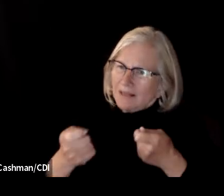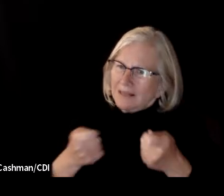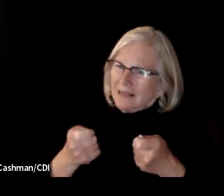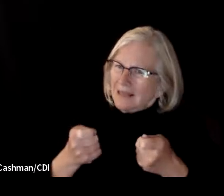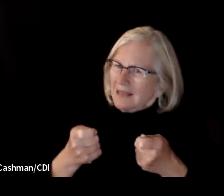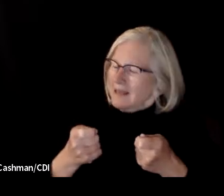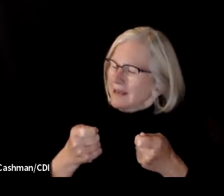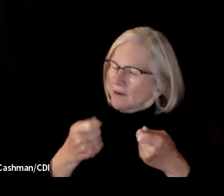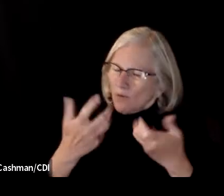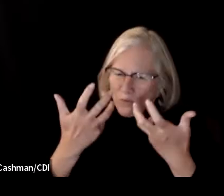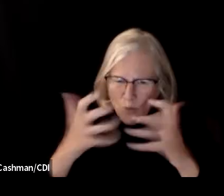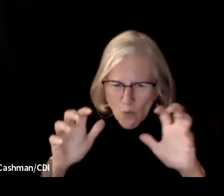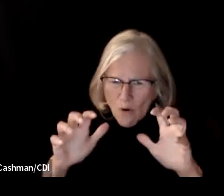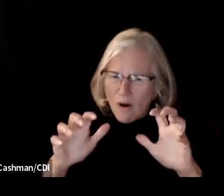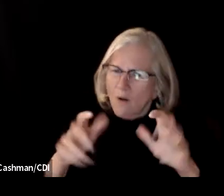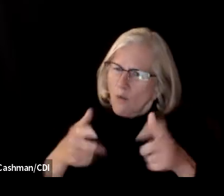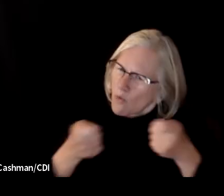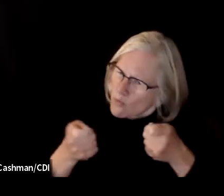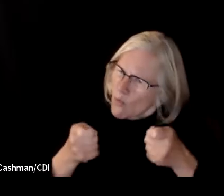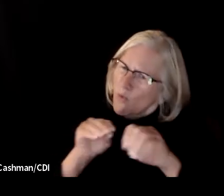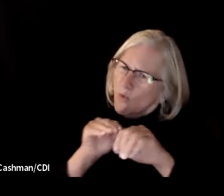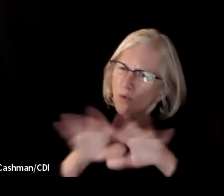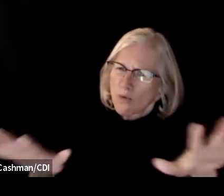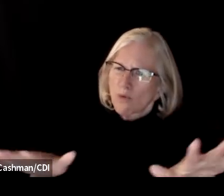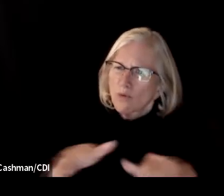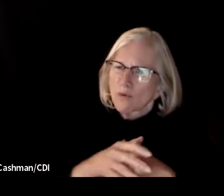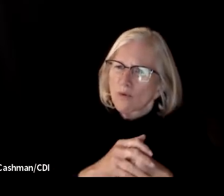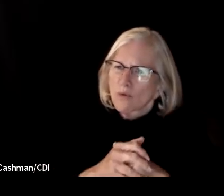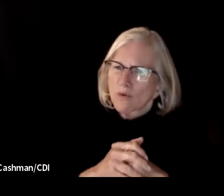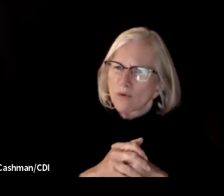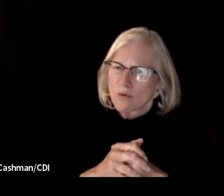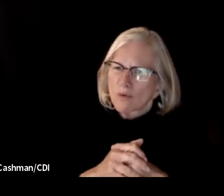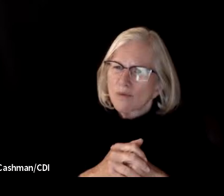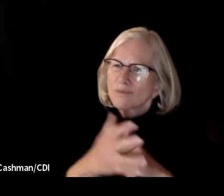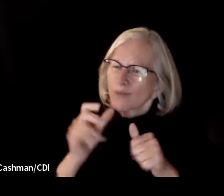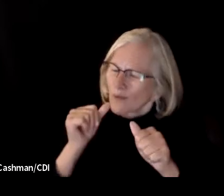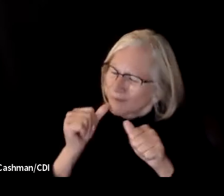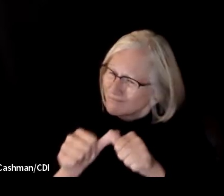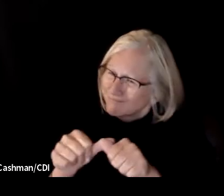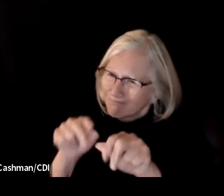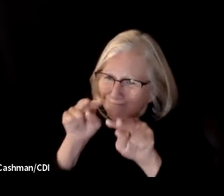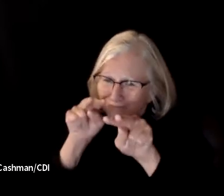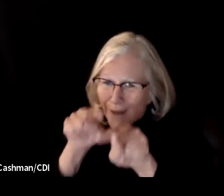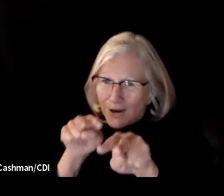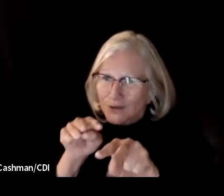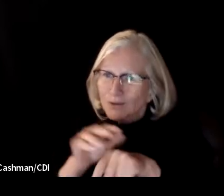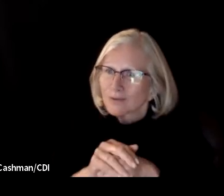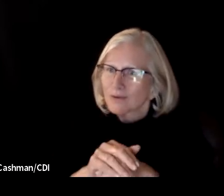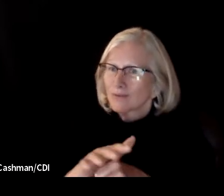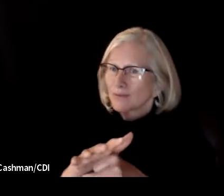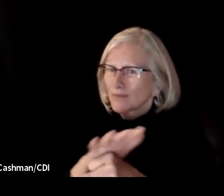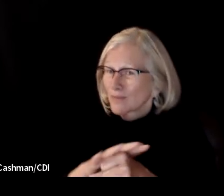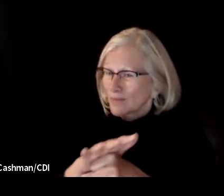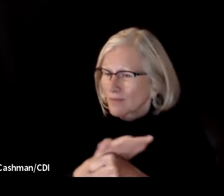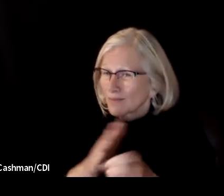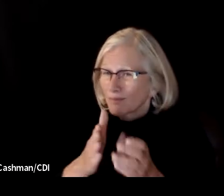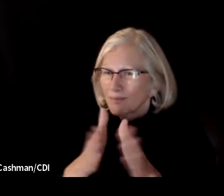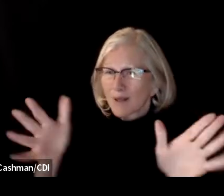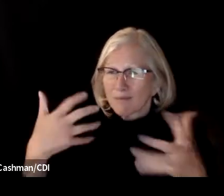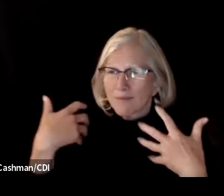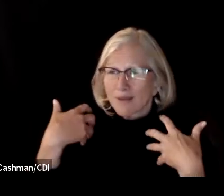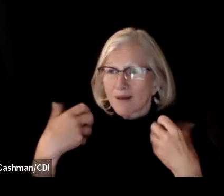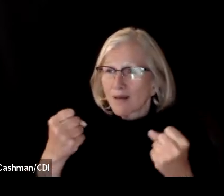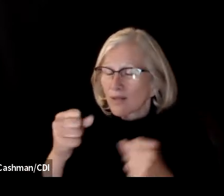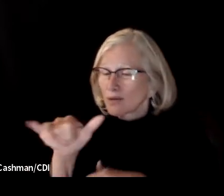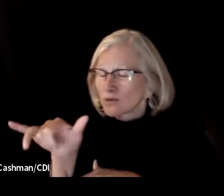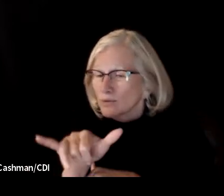prevent. So we will continue to do that along with our local public health partners, and we've been, and will continue